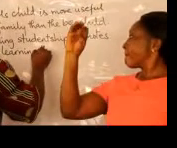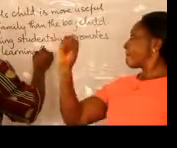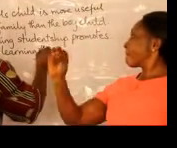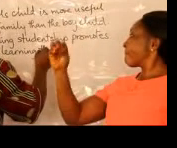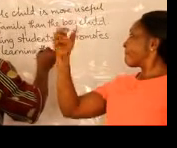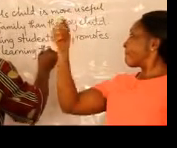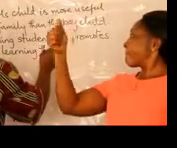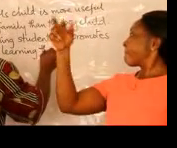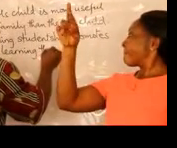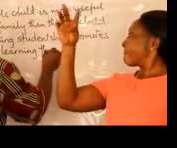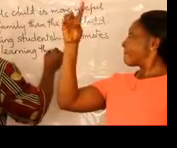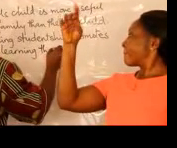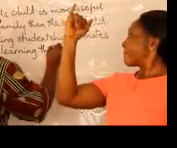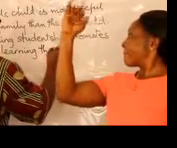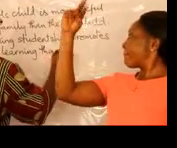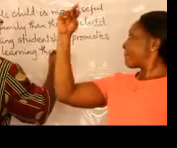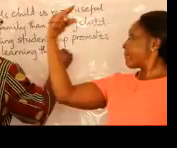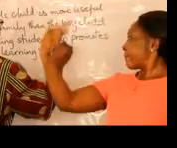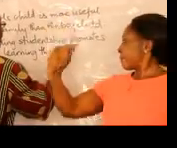than